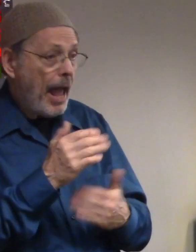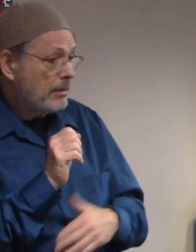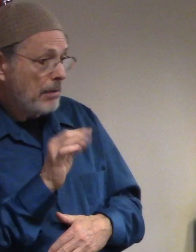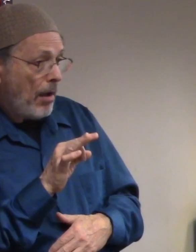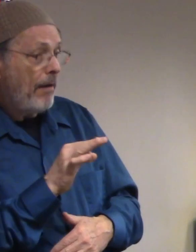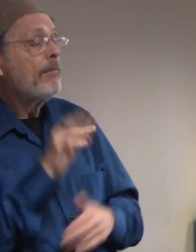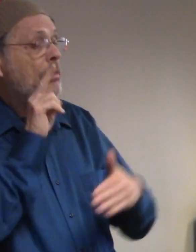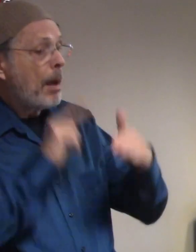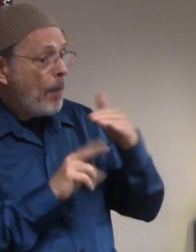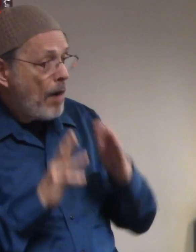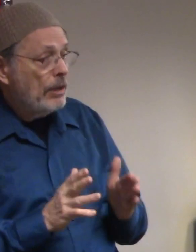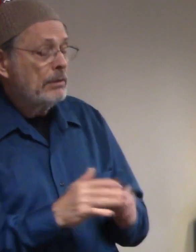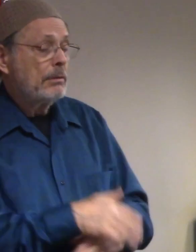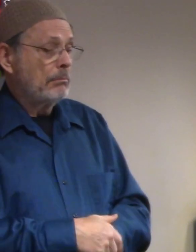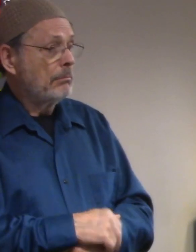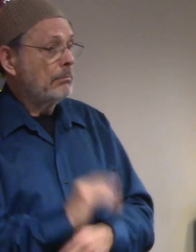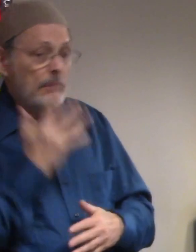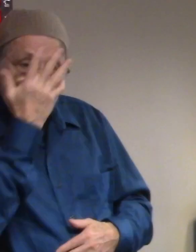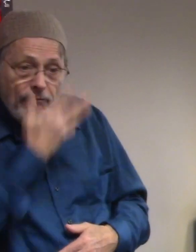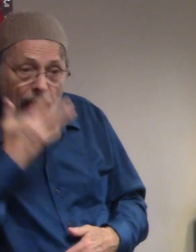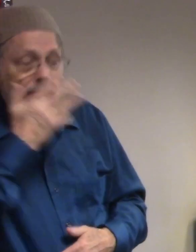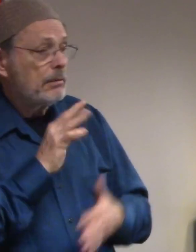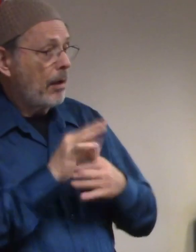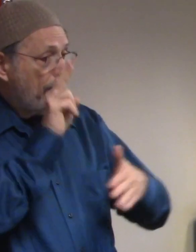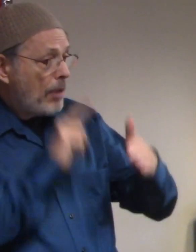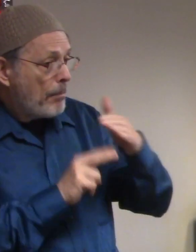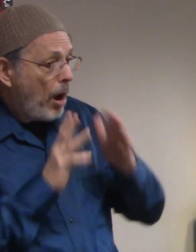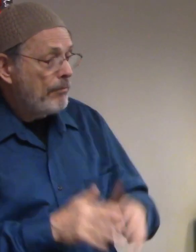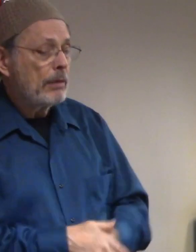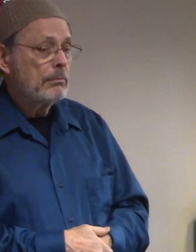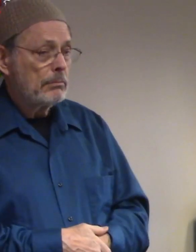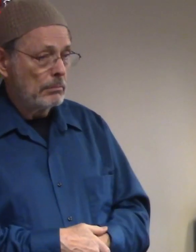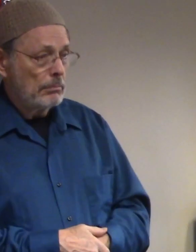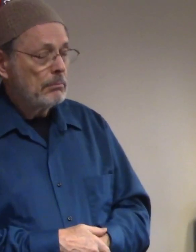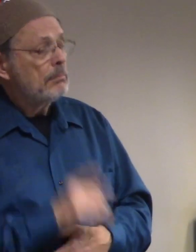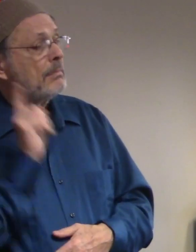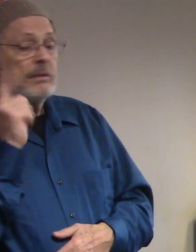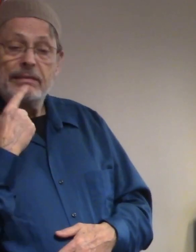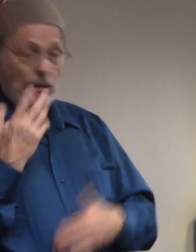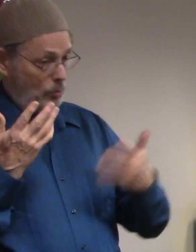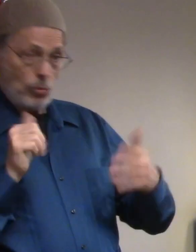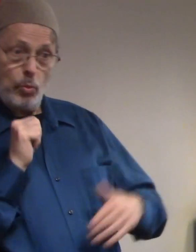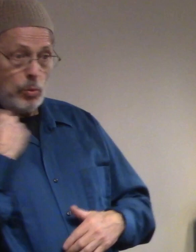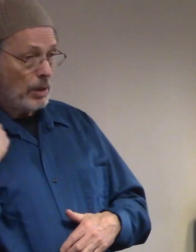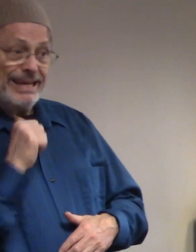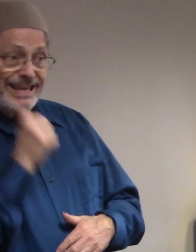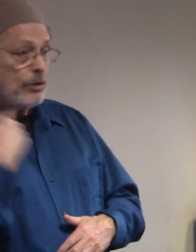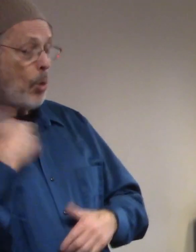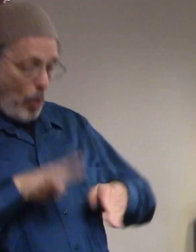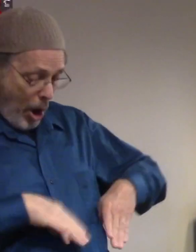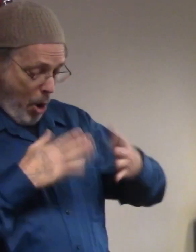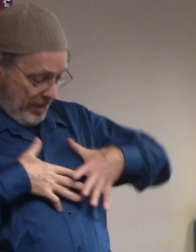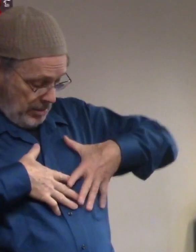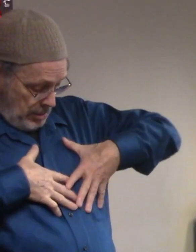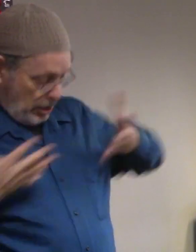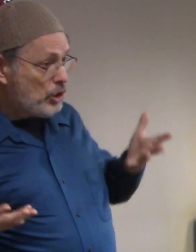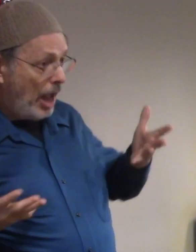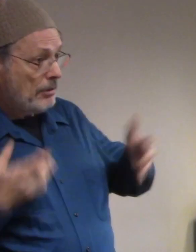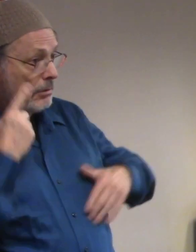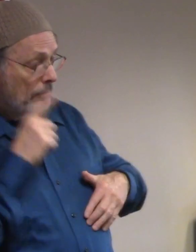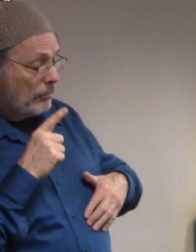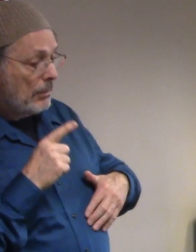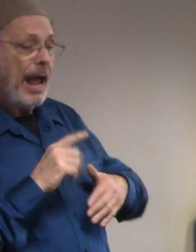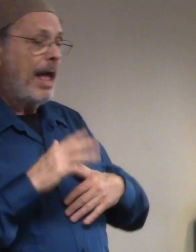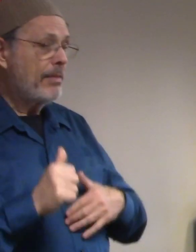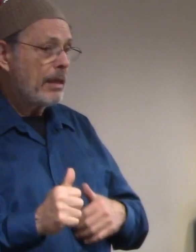nara taqallaba wajhak, the face of the Prophet sallallahu alaihi wasallam. Alam nashrah laka sadrak, the chest of the Prophet sallallahu alaihi wasallam. Alladhi anqadha dhahrak, the